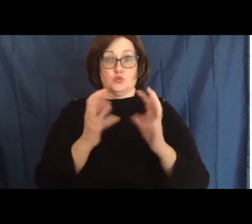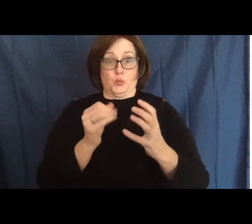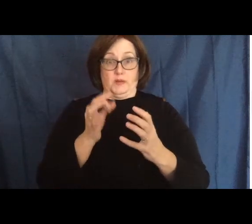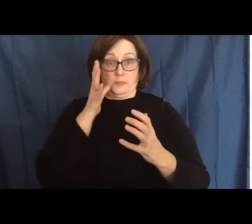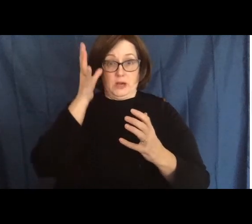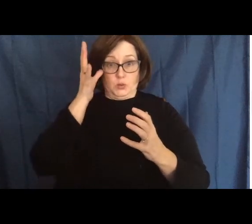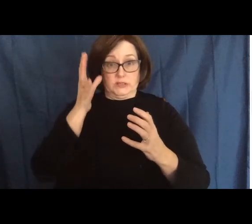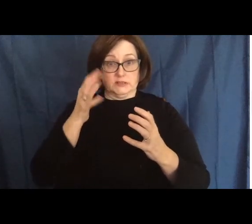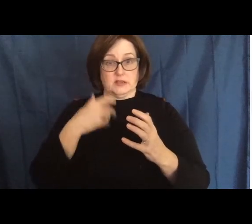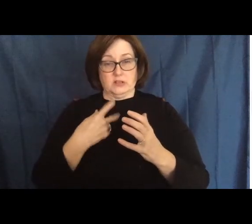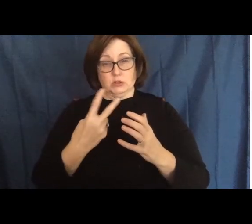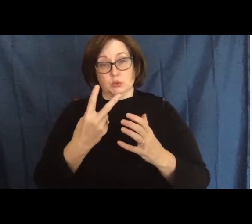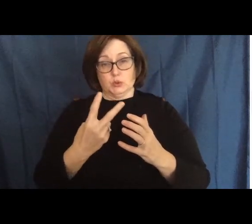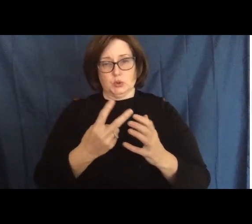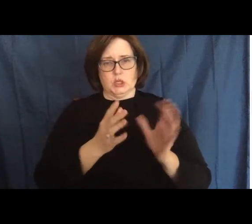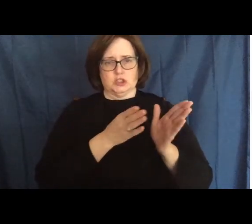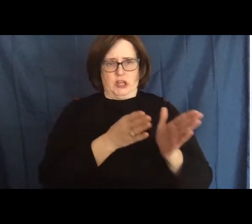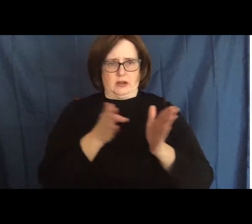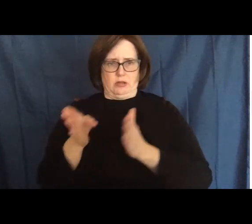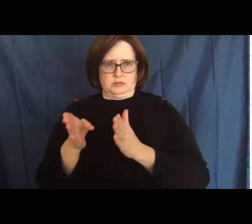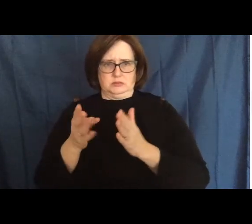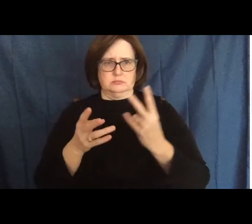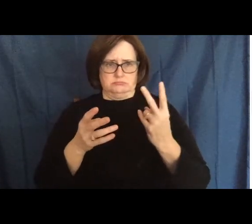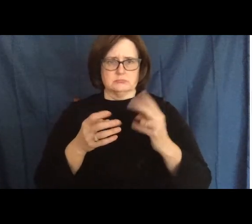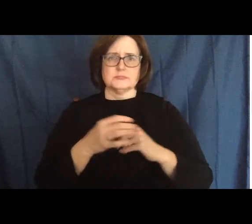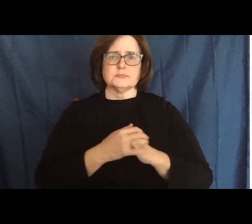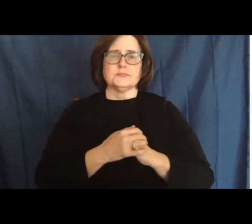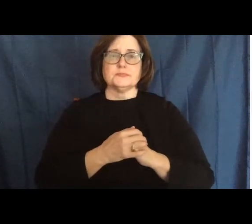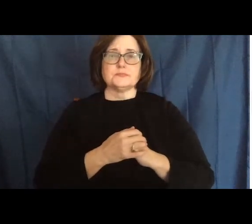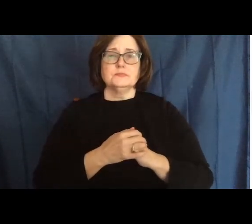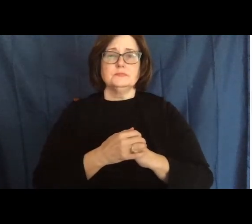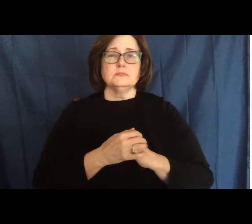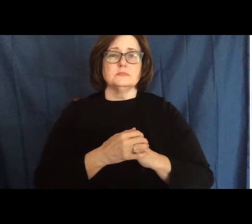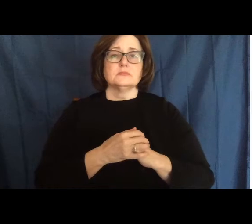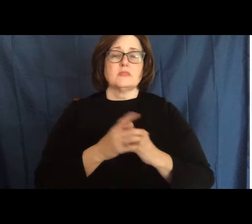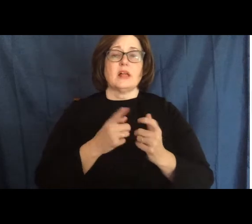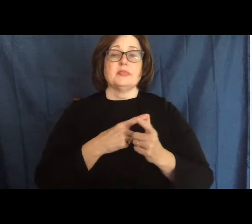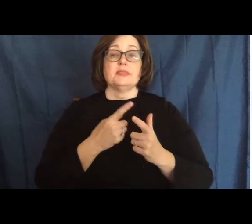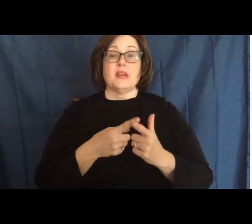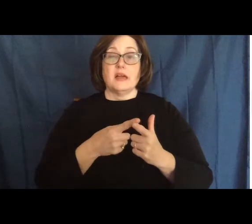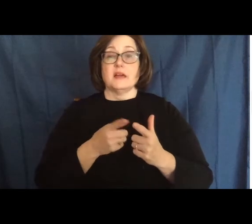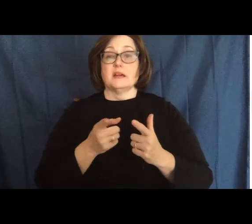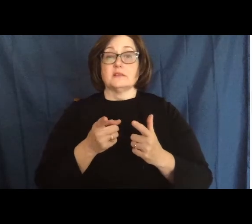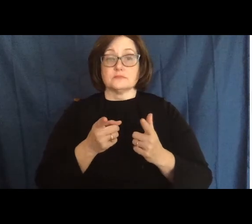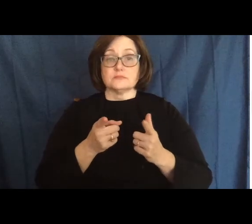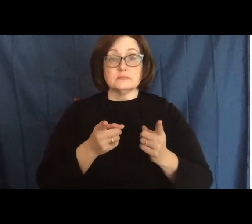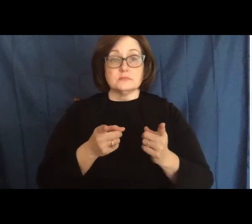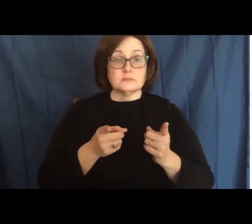simple channels as WhatsApps. And then we, by engaging also